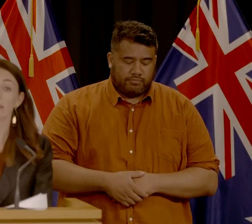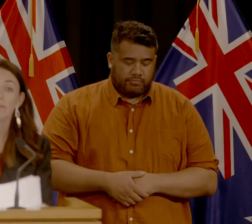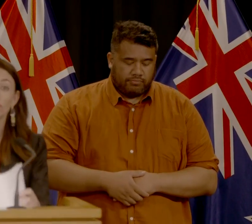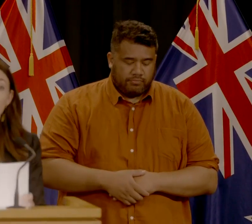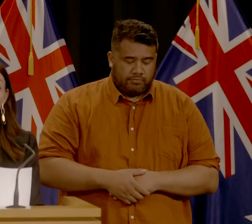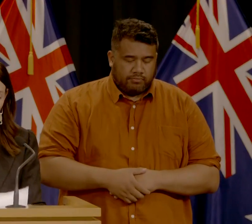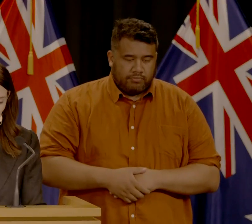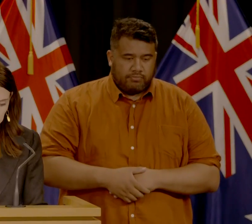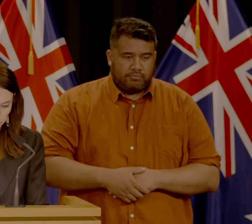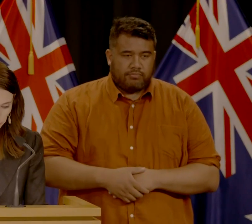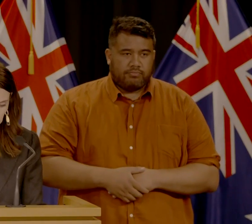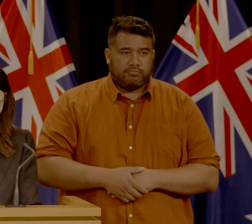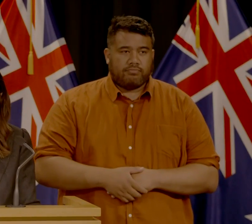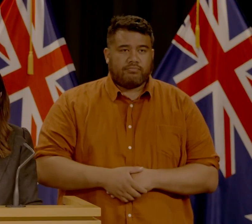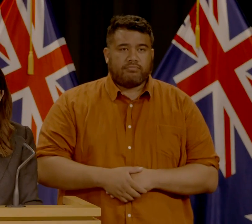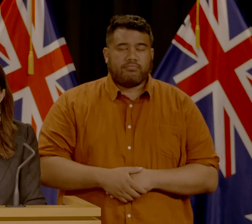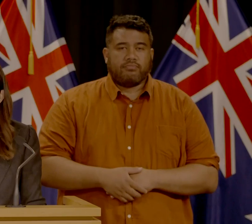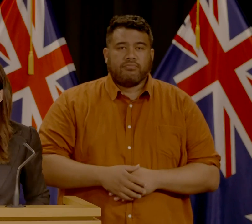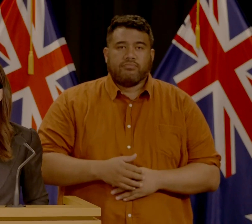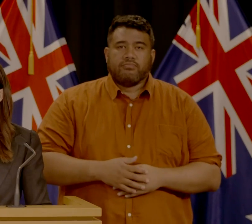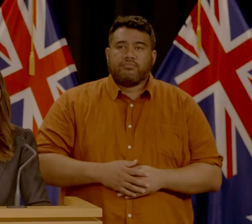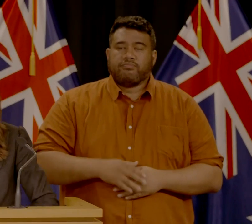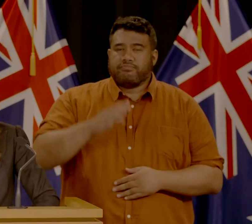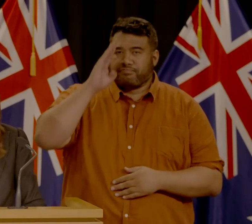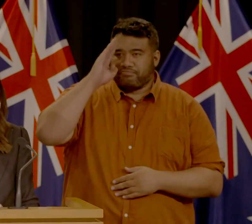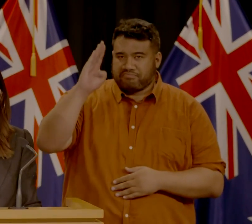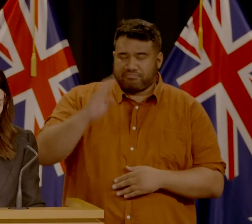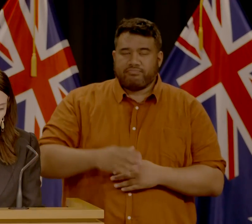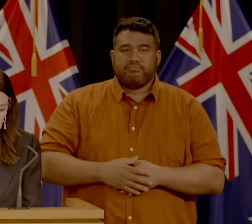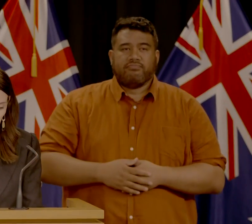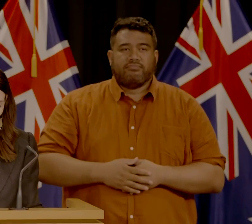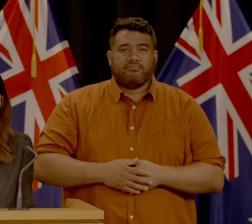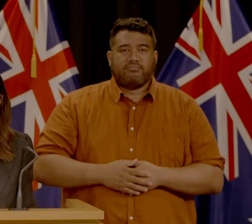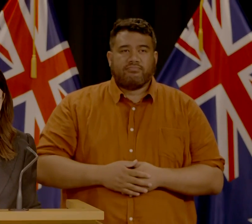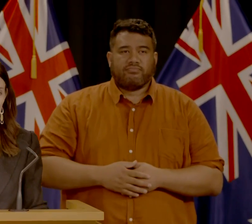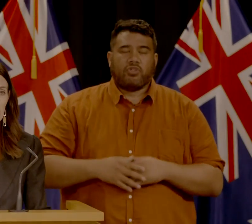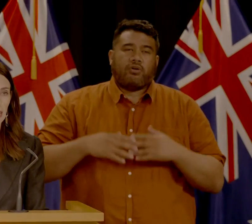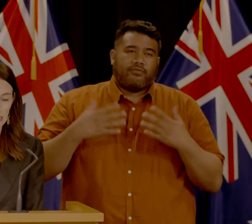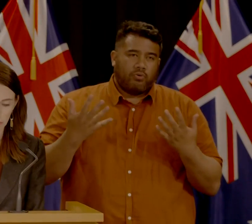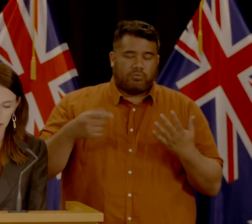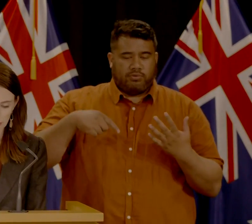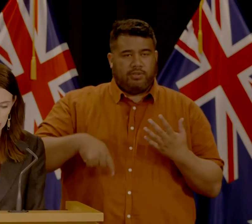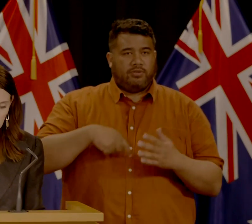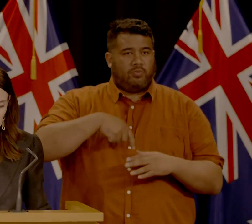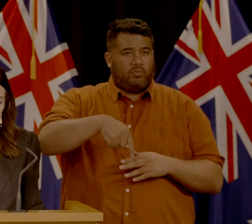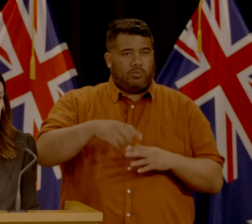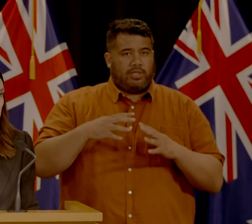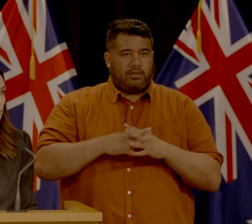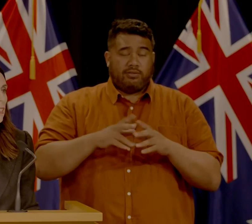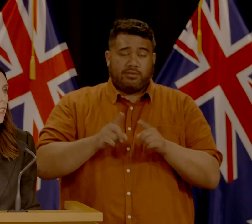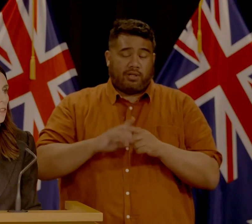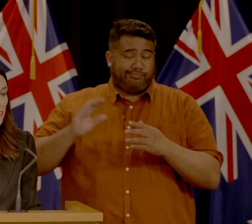All right, good afternoon. As you can imagine, the government's sole focus this week, as in previous weeks,